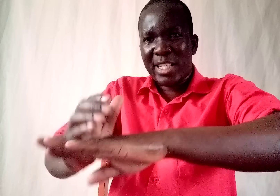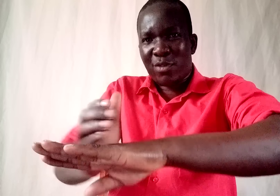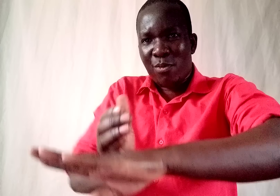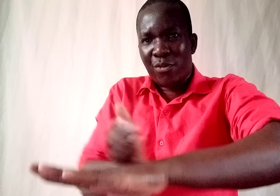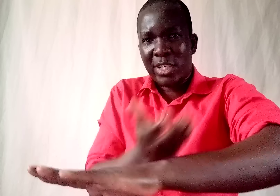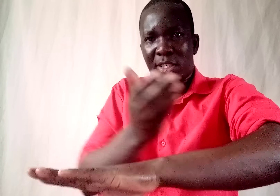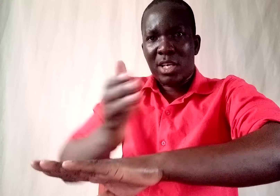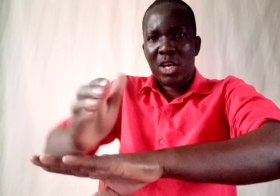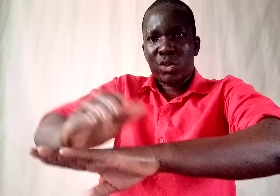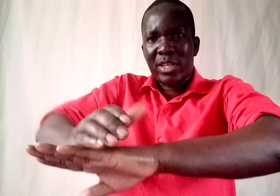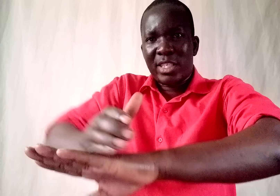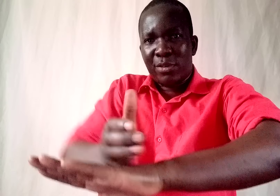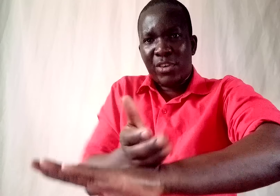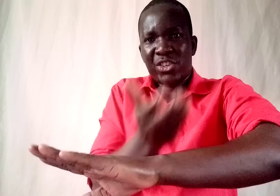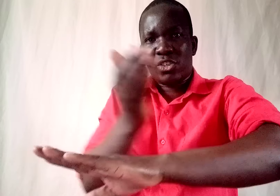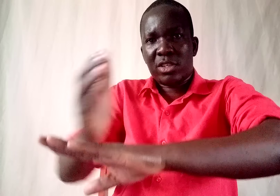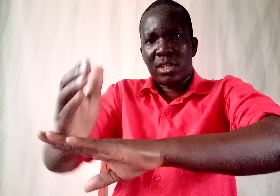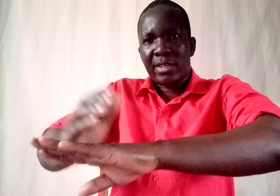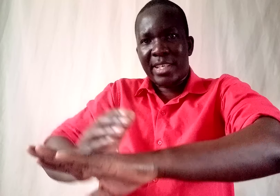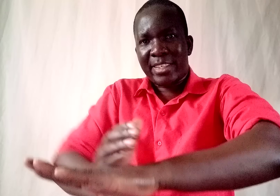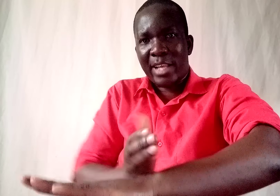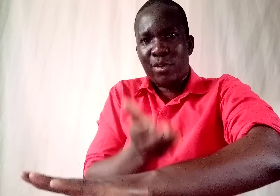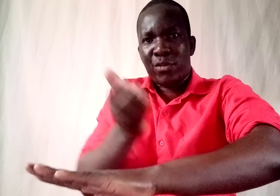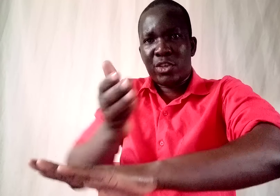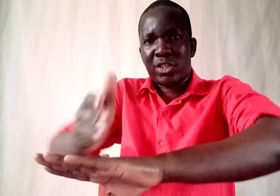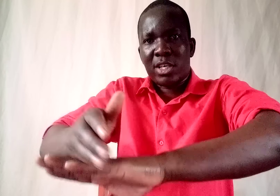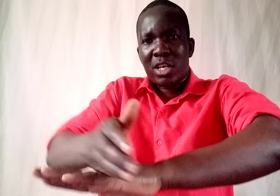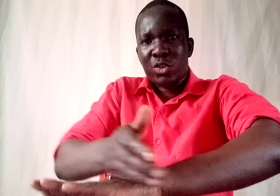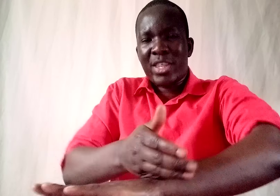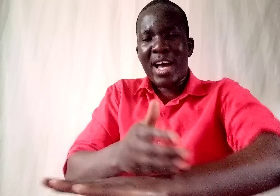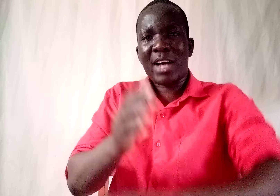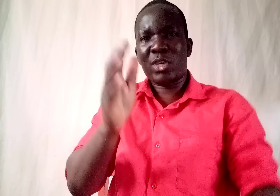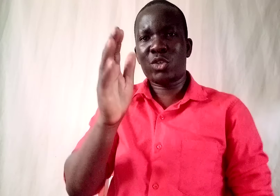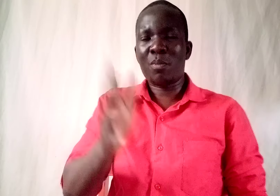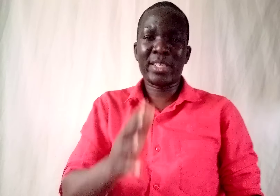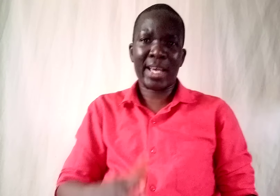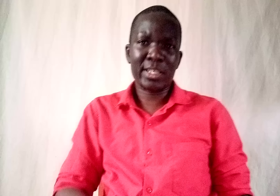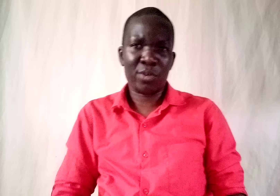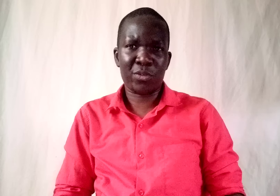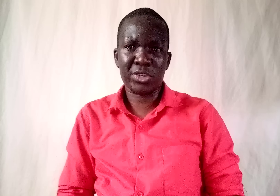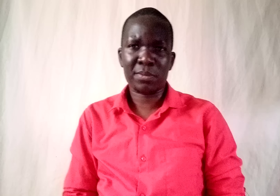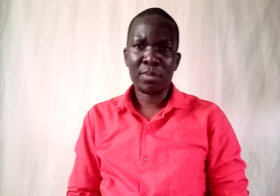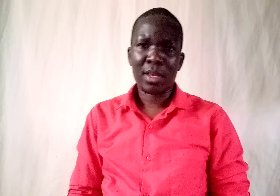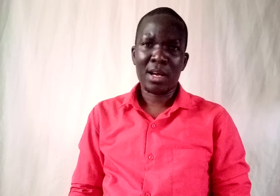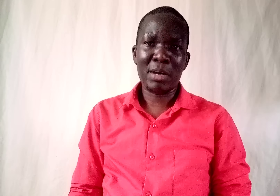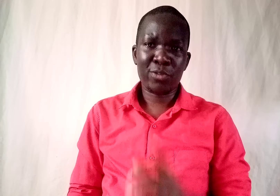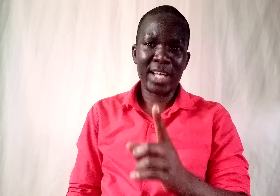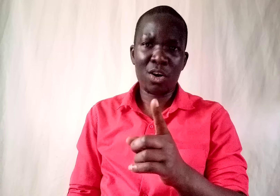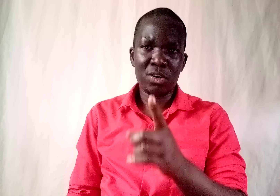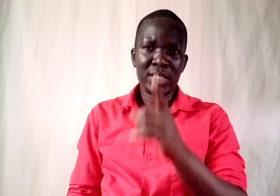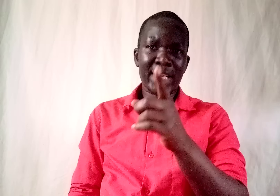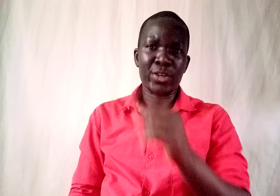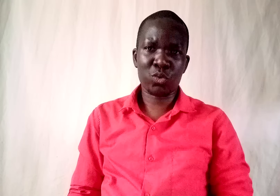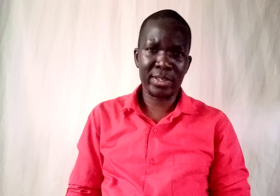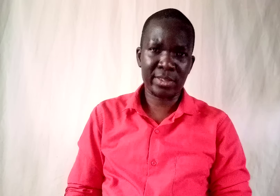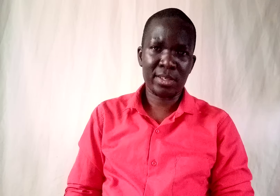from fish. So this is fish. It's another sign for fish. So there are actually so many signs for fish. But for now, take those ones